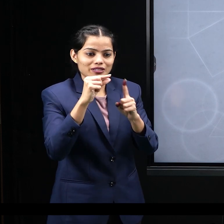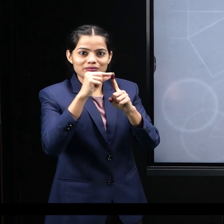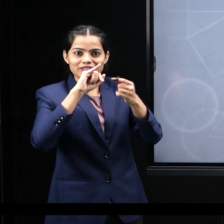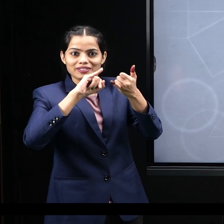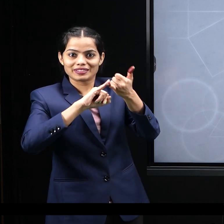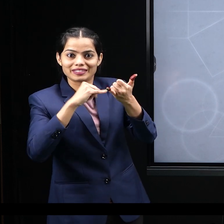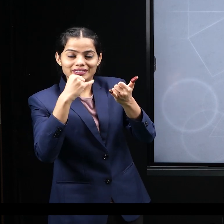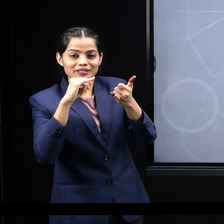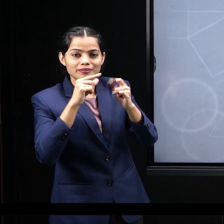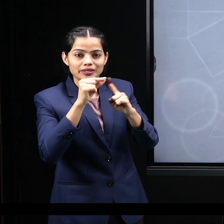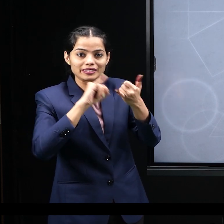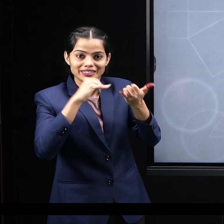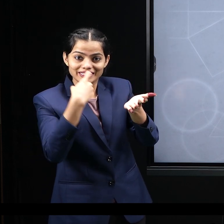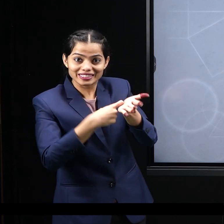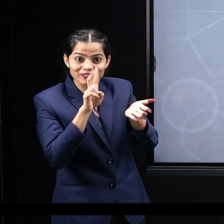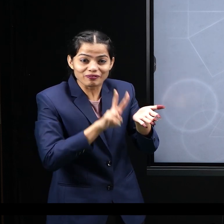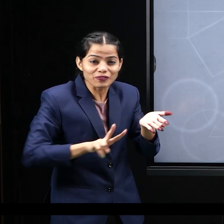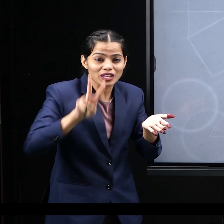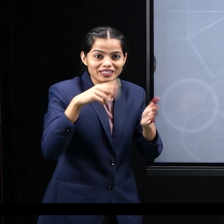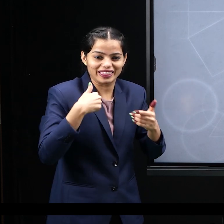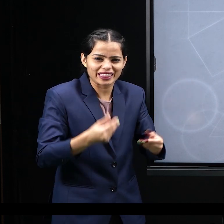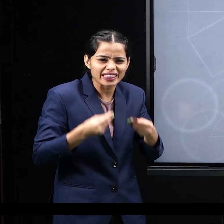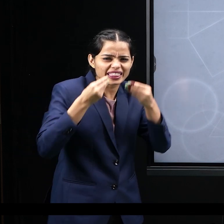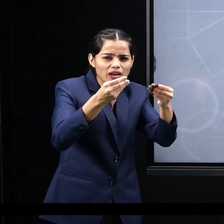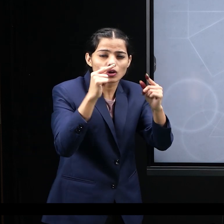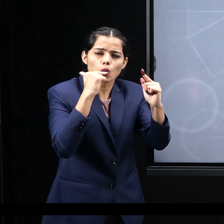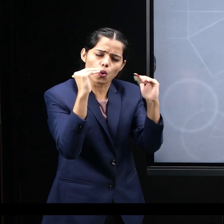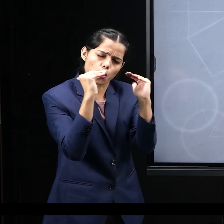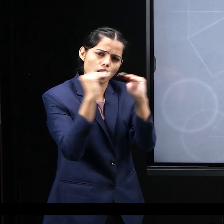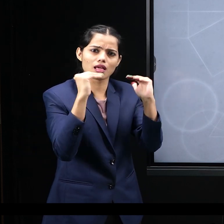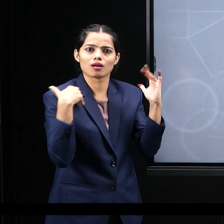get 70 degrees plus angle PQR is equal to 180 degree.